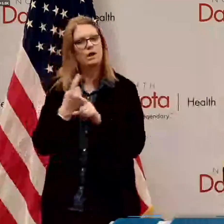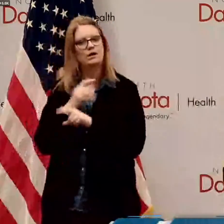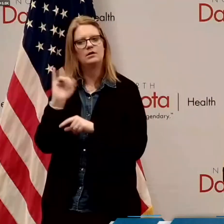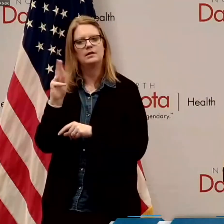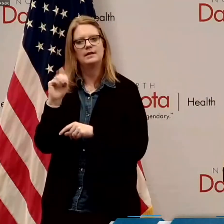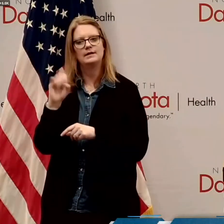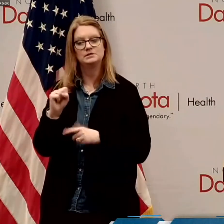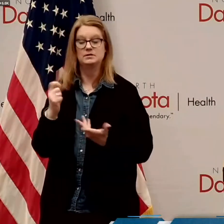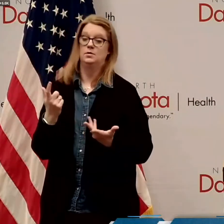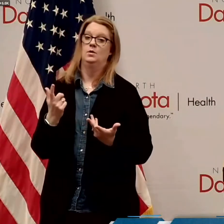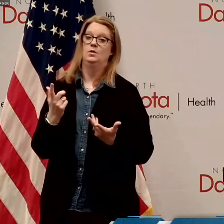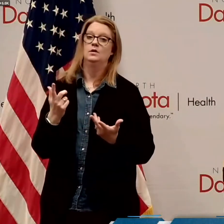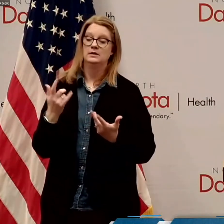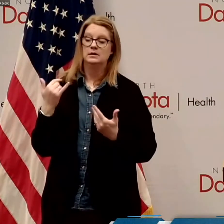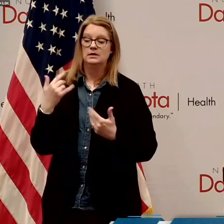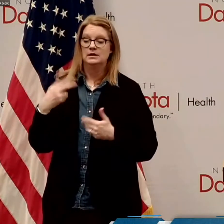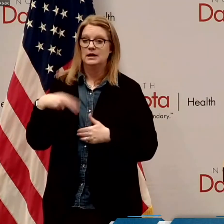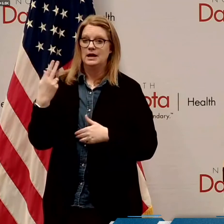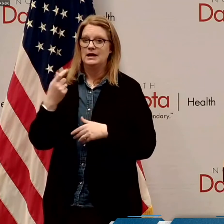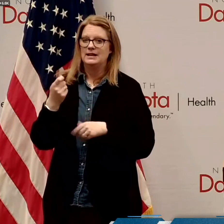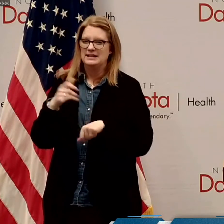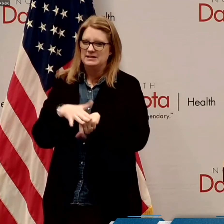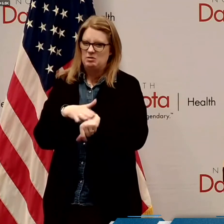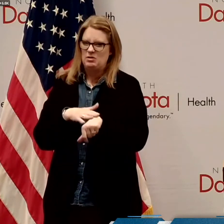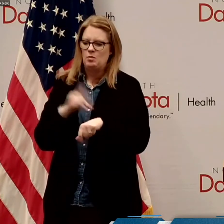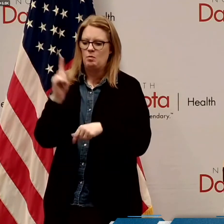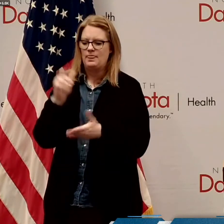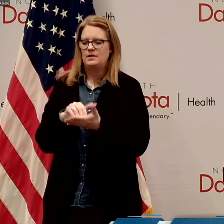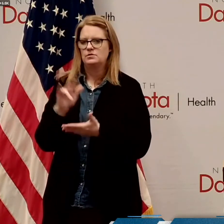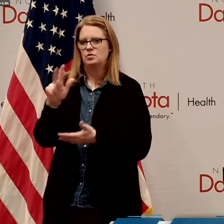today, happily, they're still large, but slowing down a little bit,